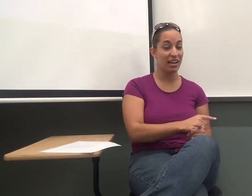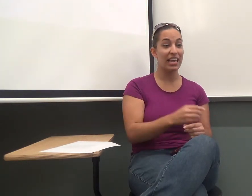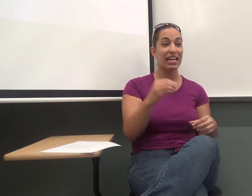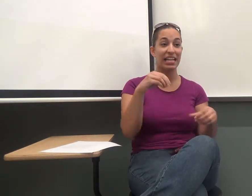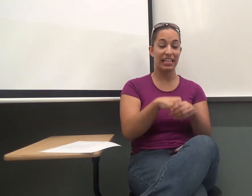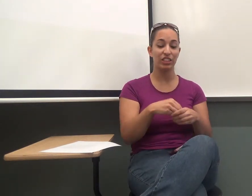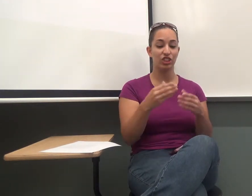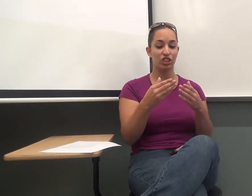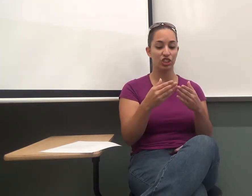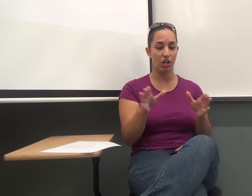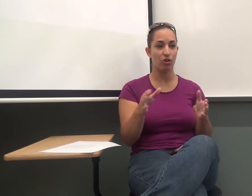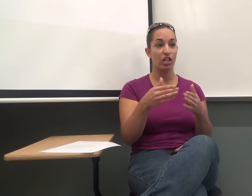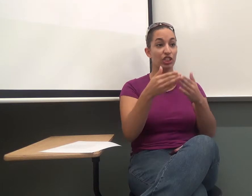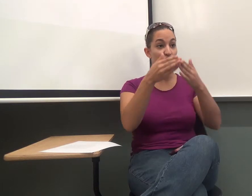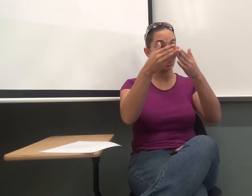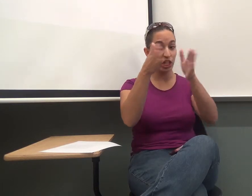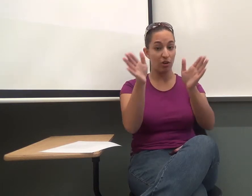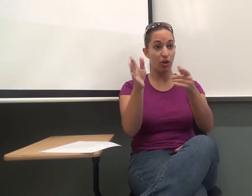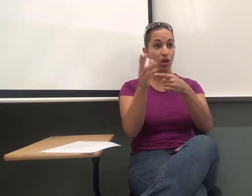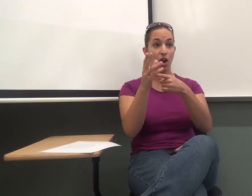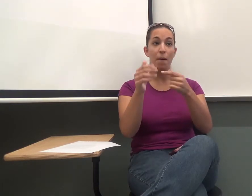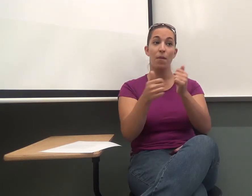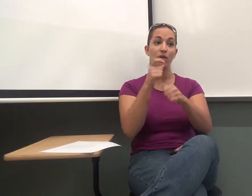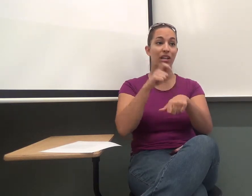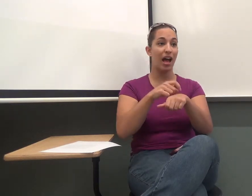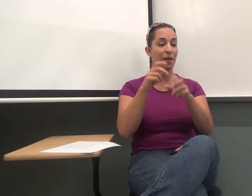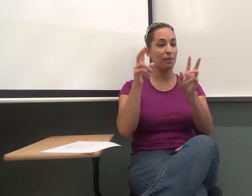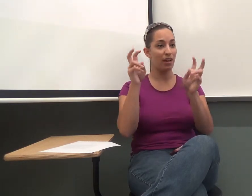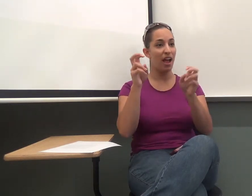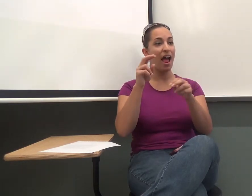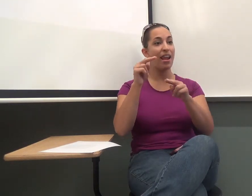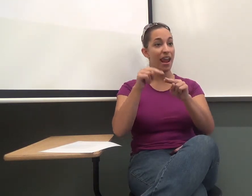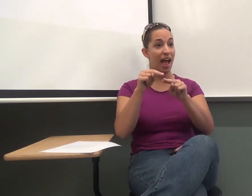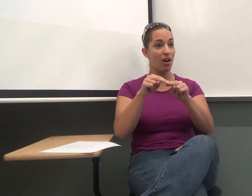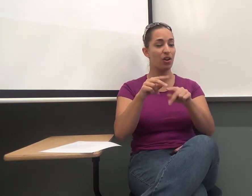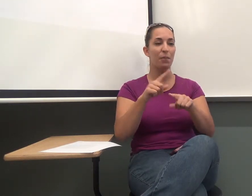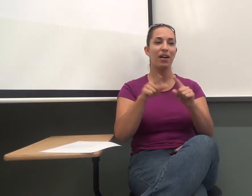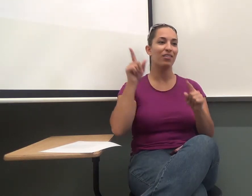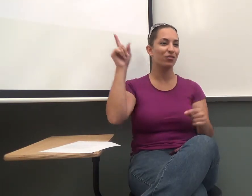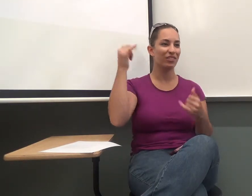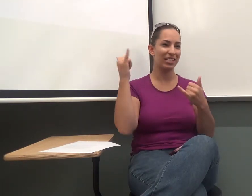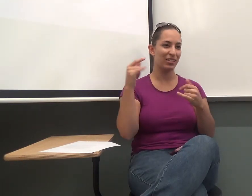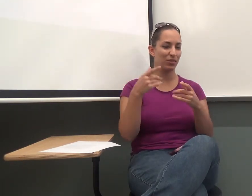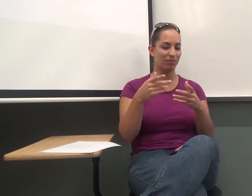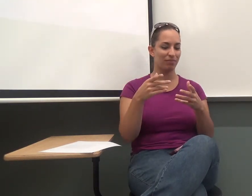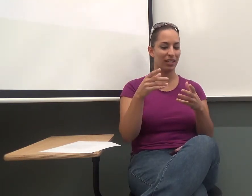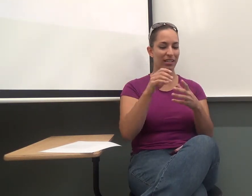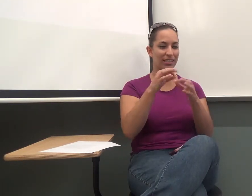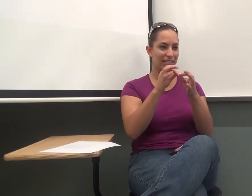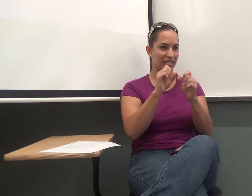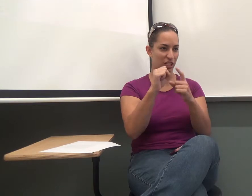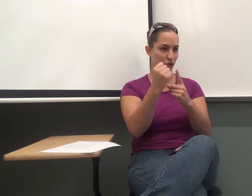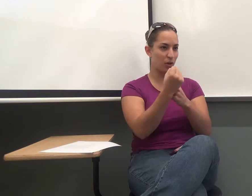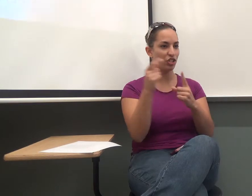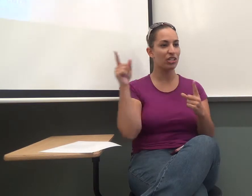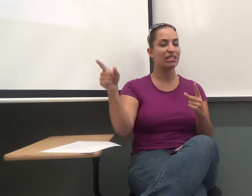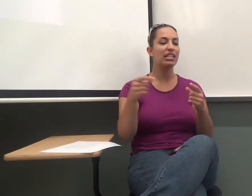noun, isn't it? Yes. Not in this case though. It's a descriptive term, right? It tells us what? Which question does